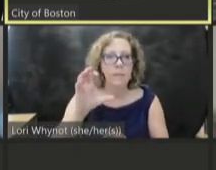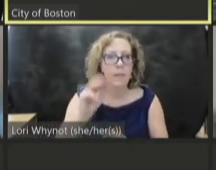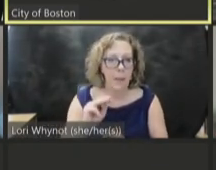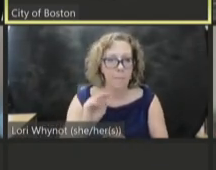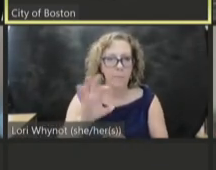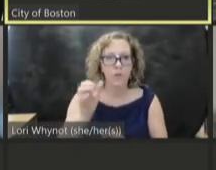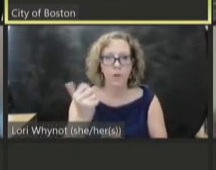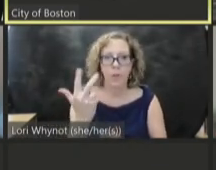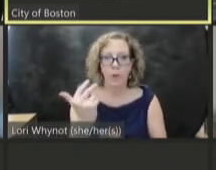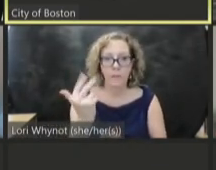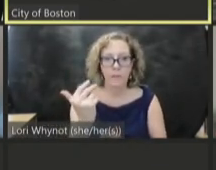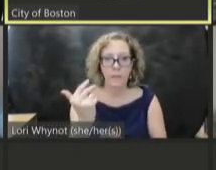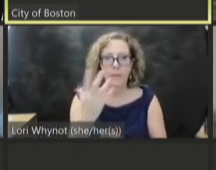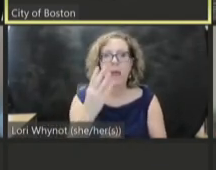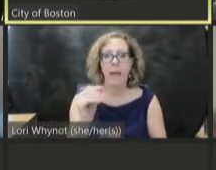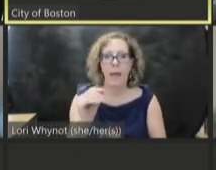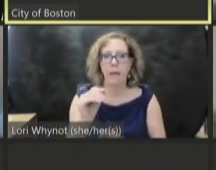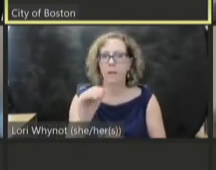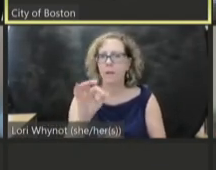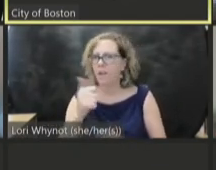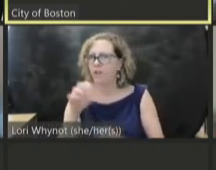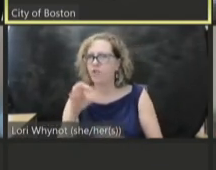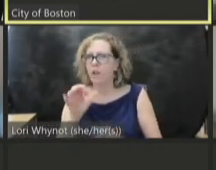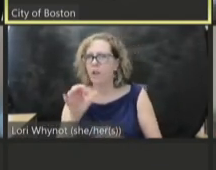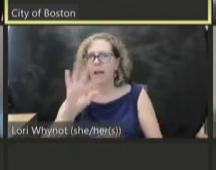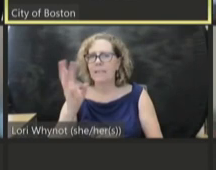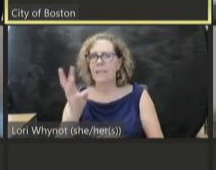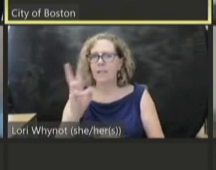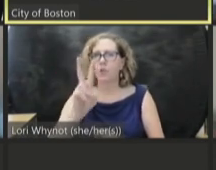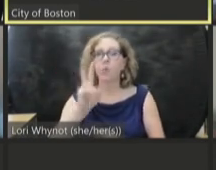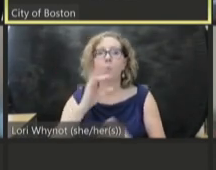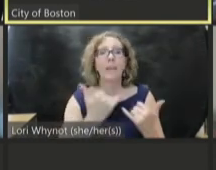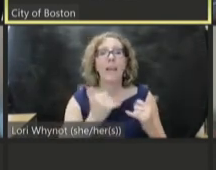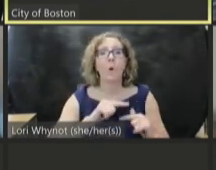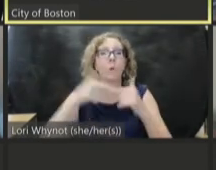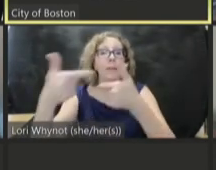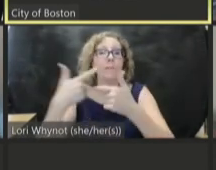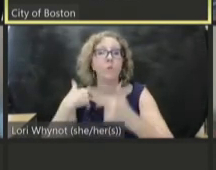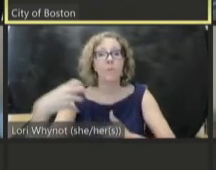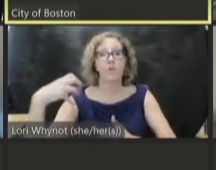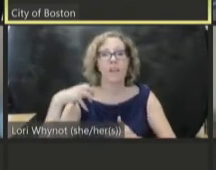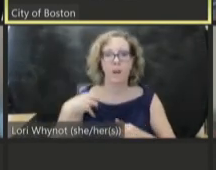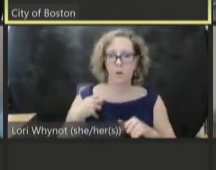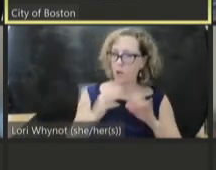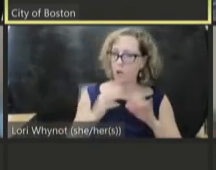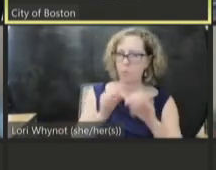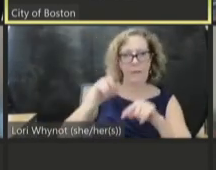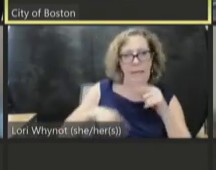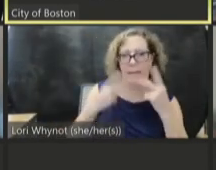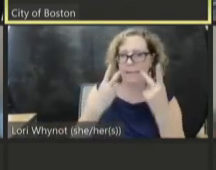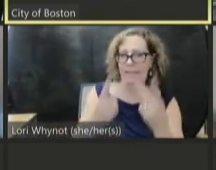Channel 962. With that, I hand it off to our board chair, Wesley Ireland.